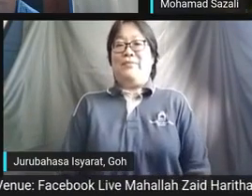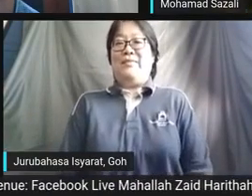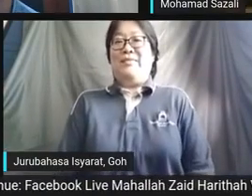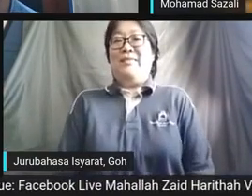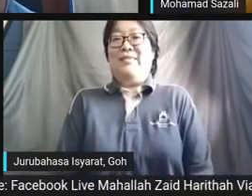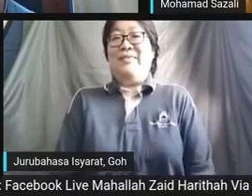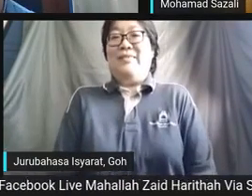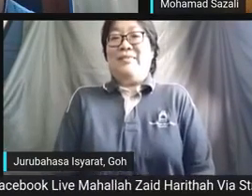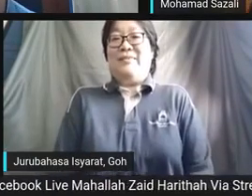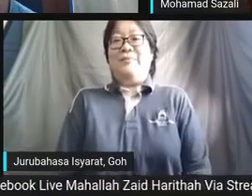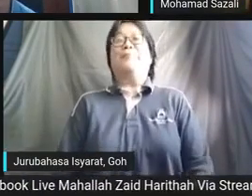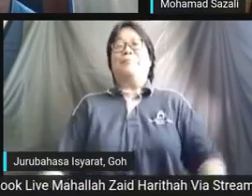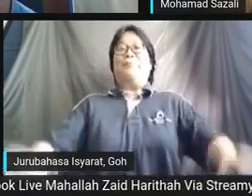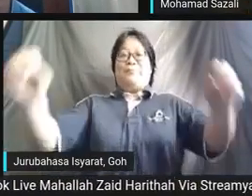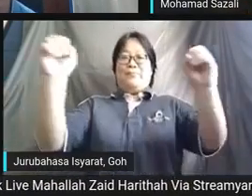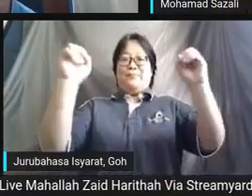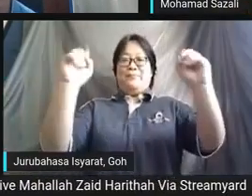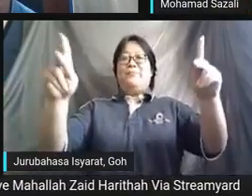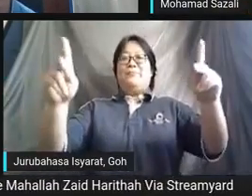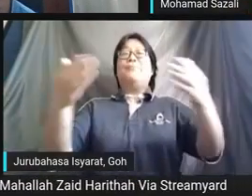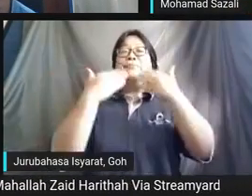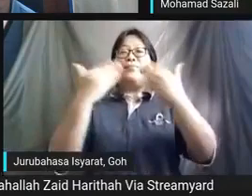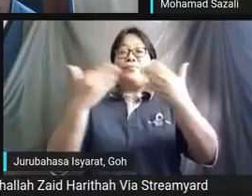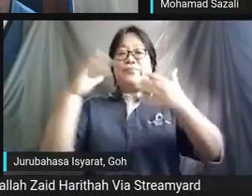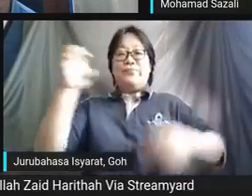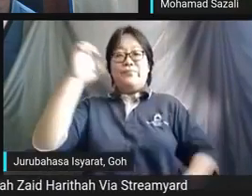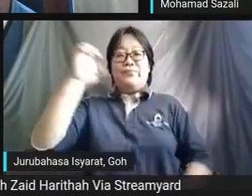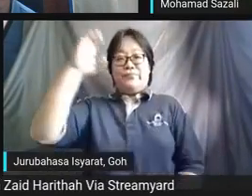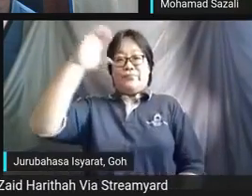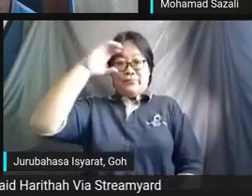Okay. Thank you, Encik Sazali.